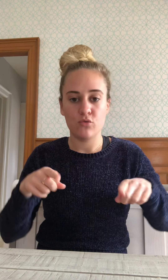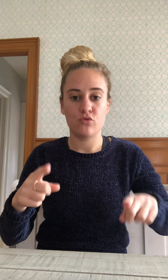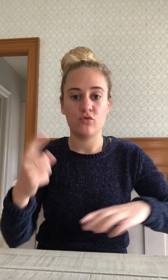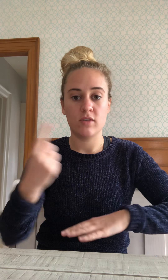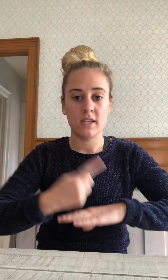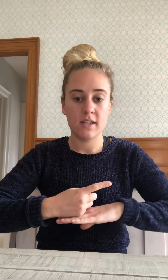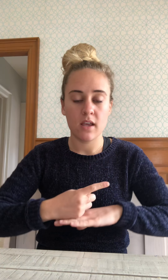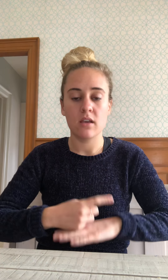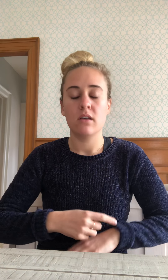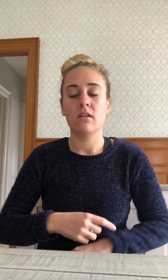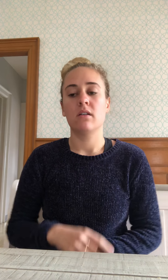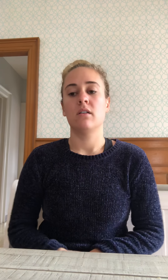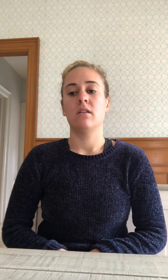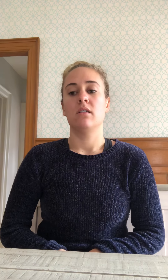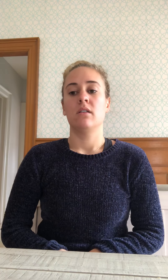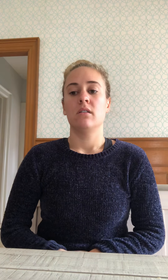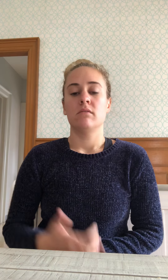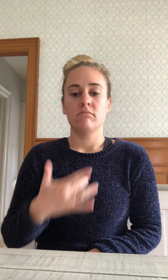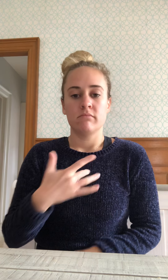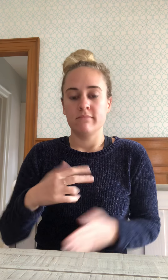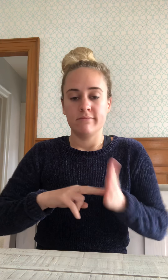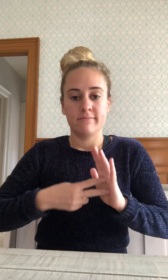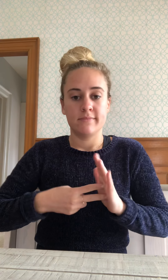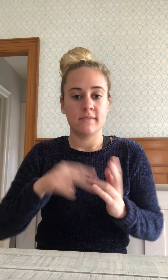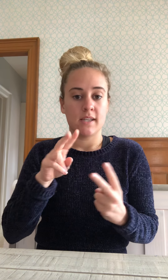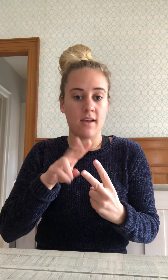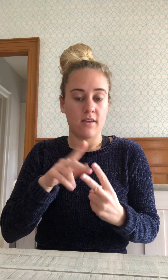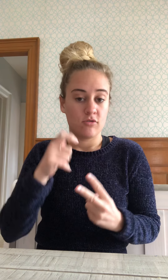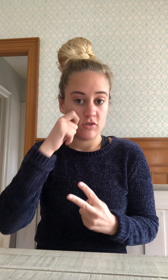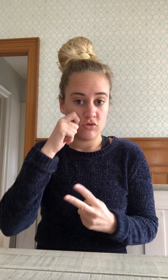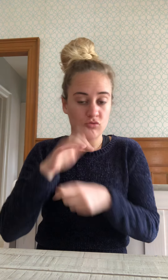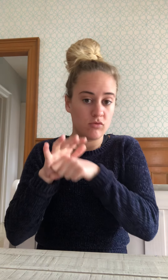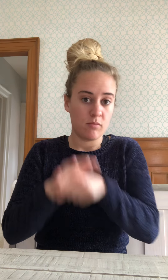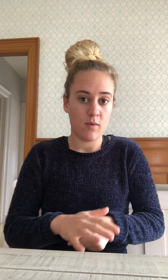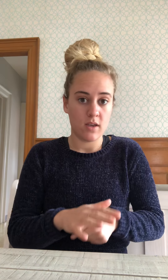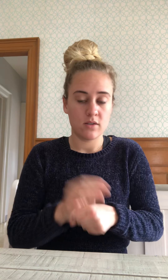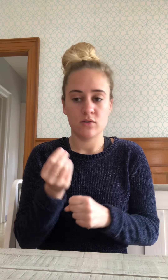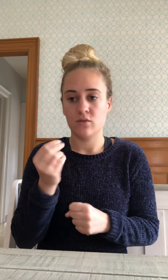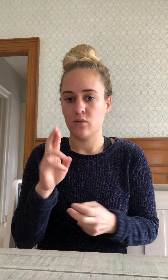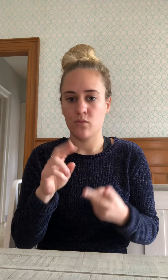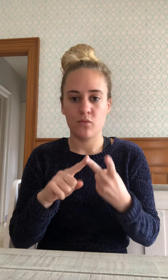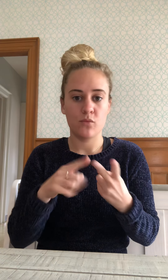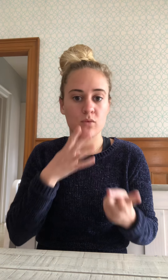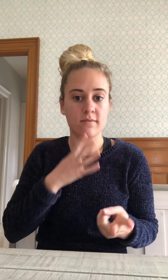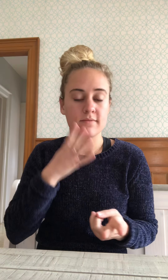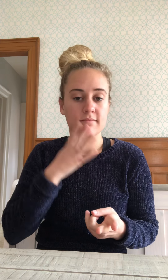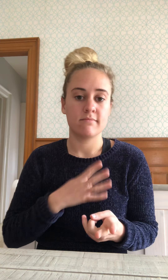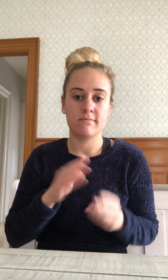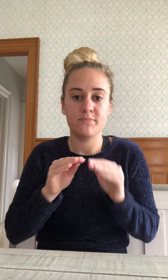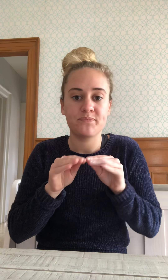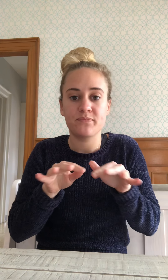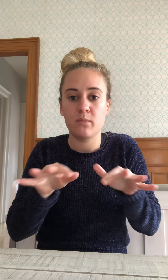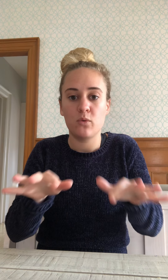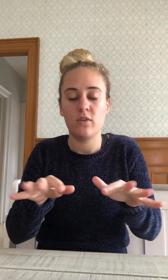of the tissues either compressing or the salivary secretions varying from time to time